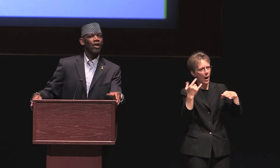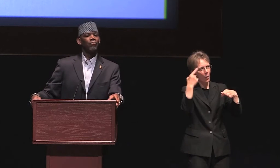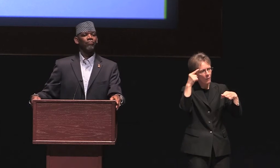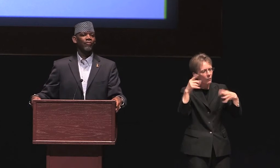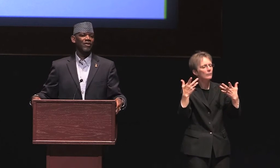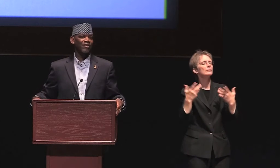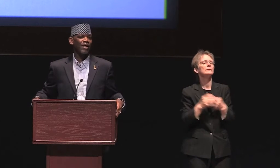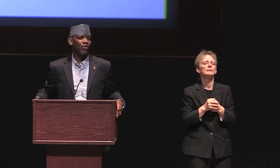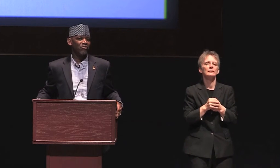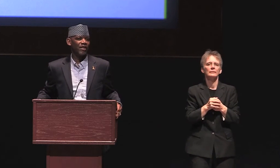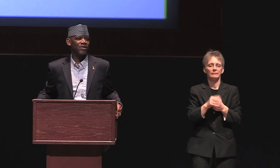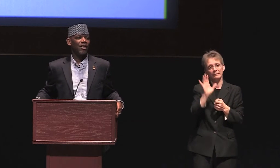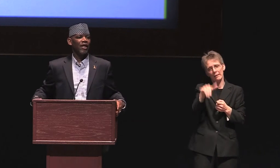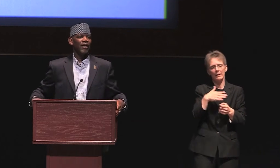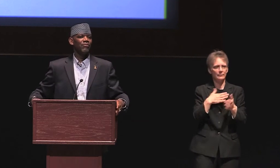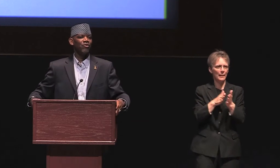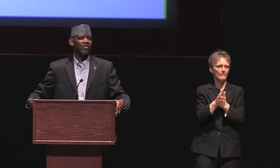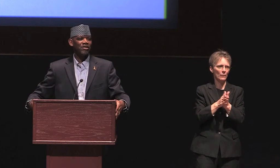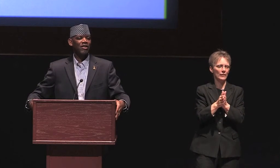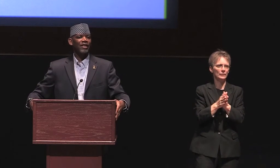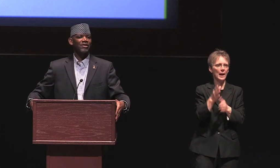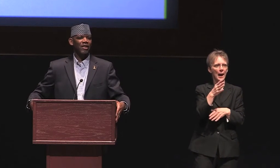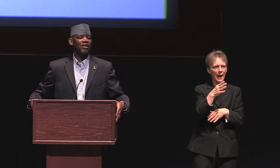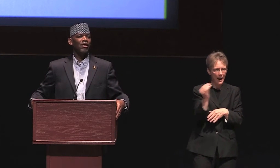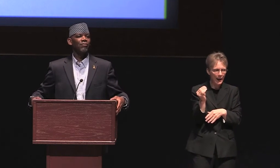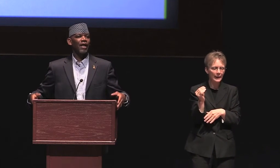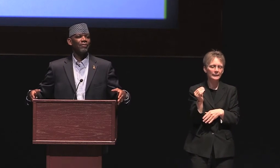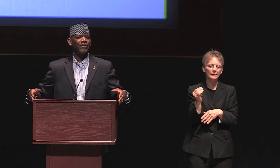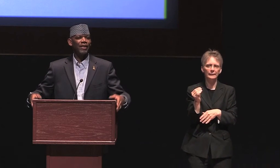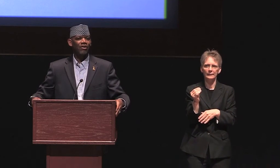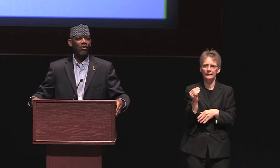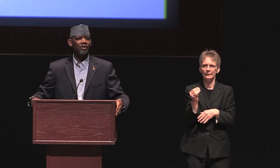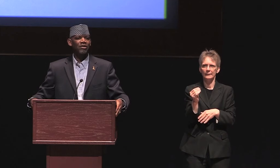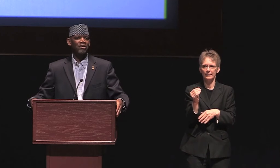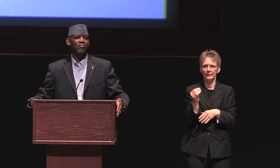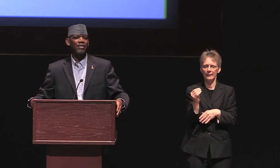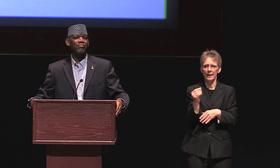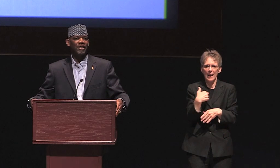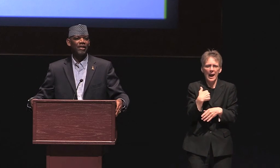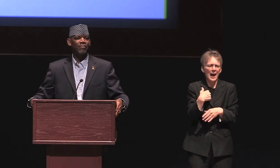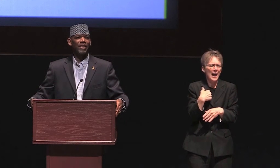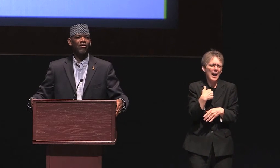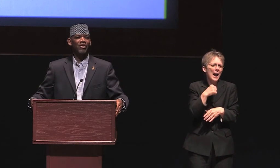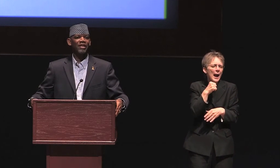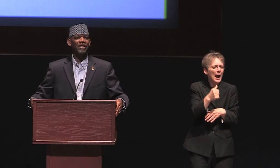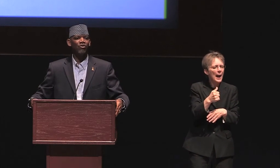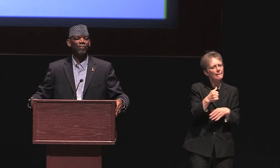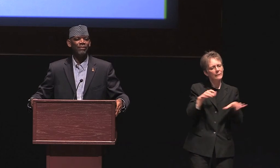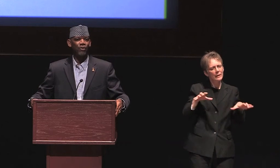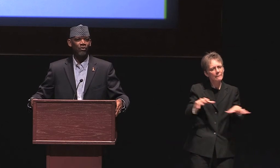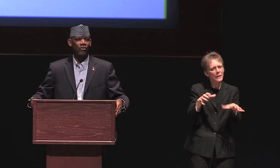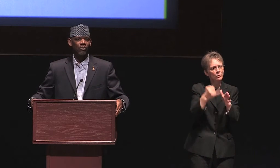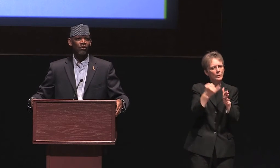So that's my motivation. And motivation, like I said, I'm not making art just to make money. I'm making art to